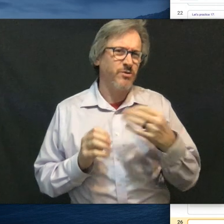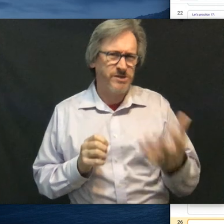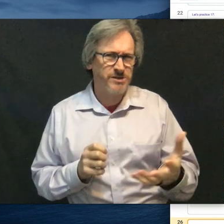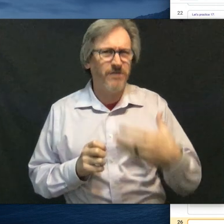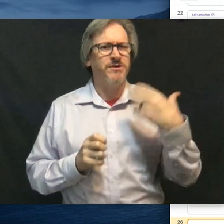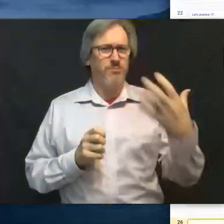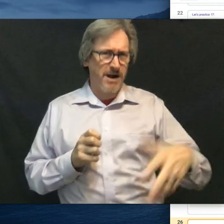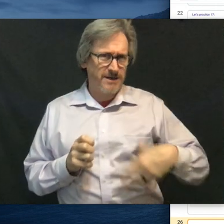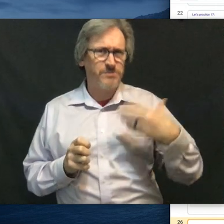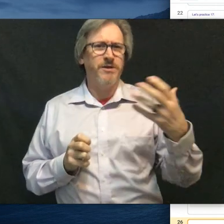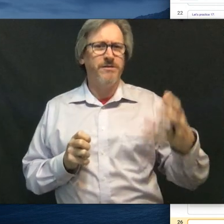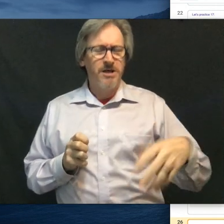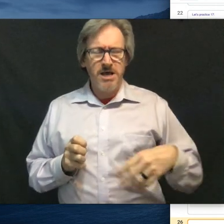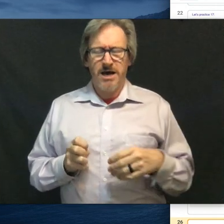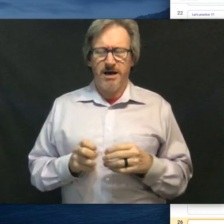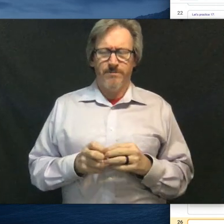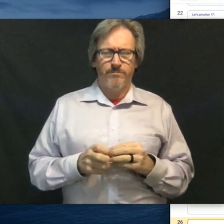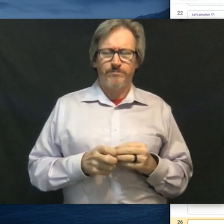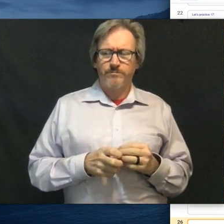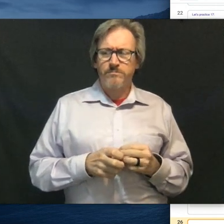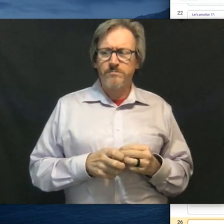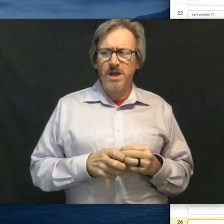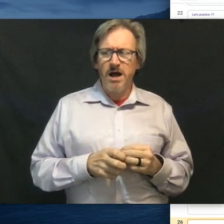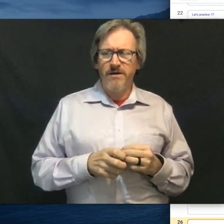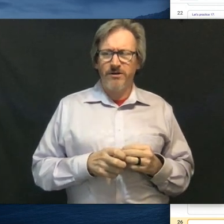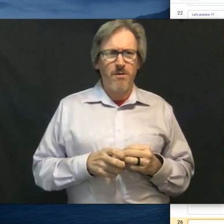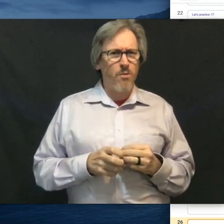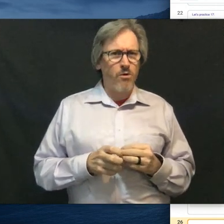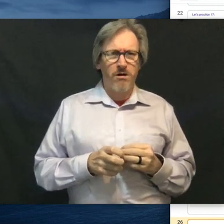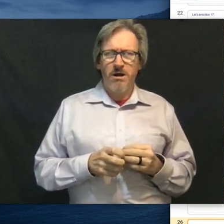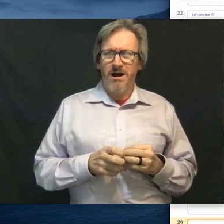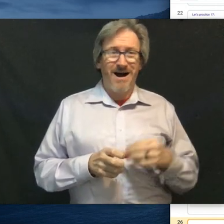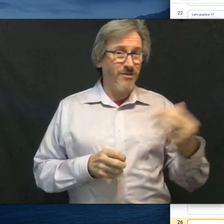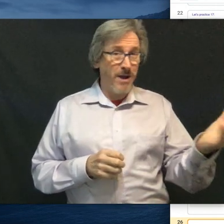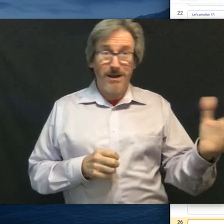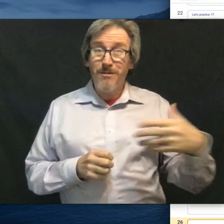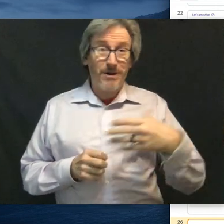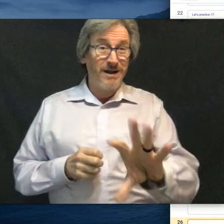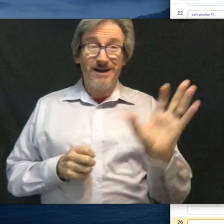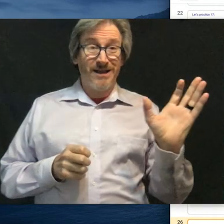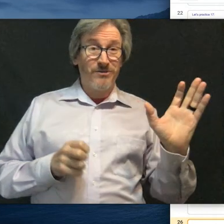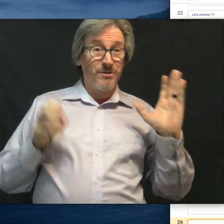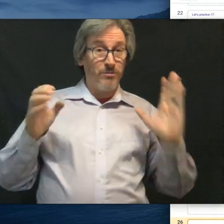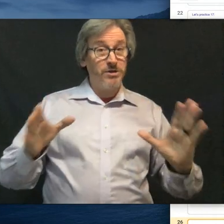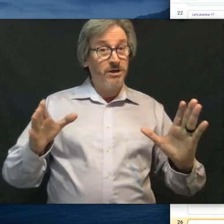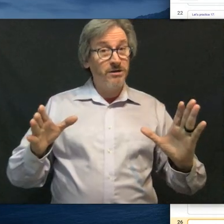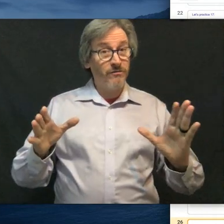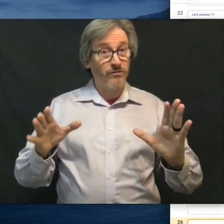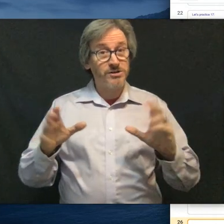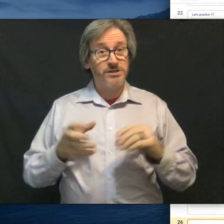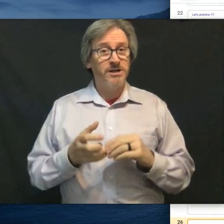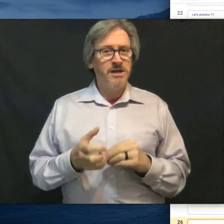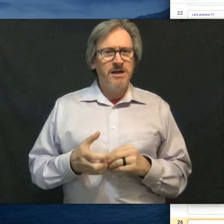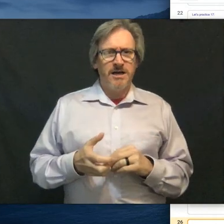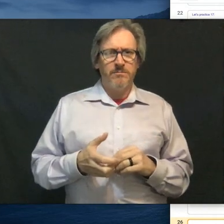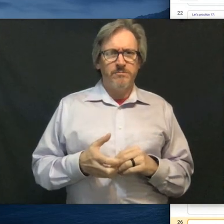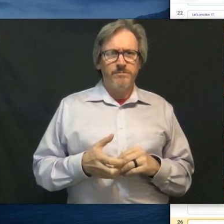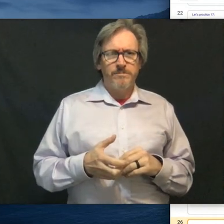sort of quiz yourself and to practice with. There are more on the way, but I needed to get through the book